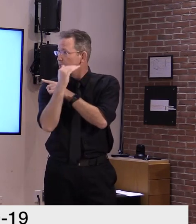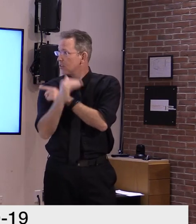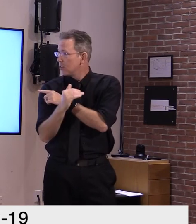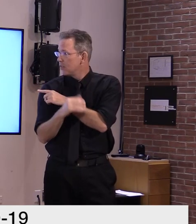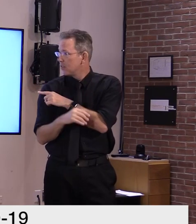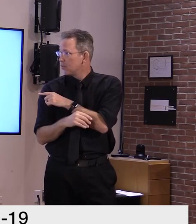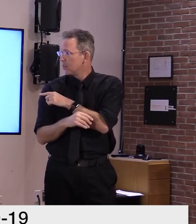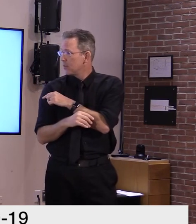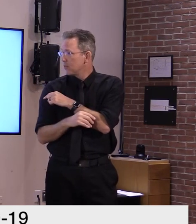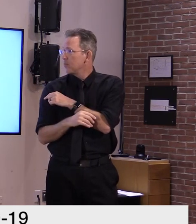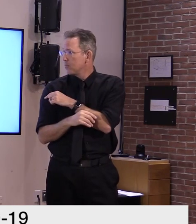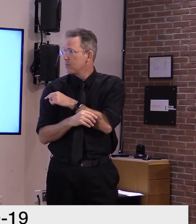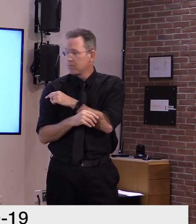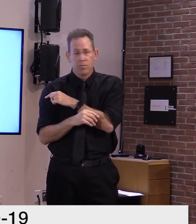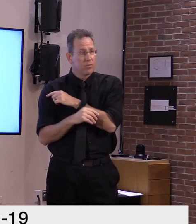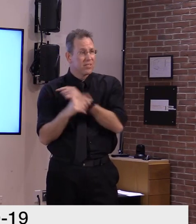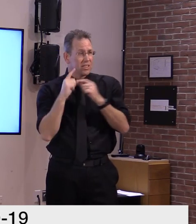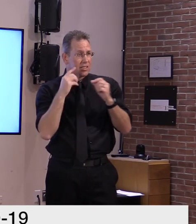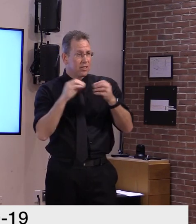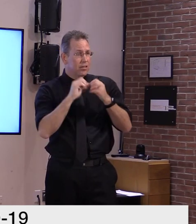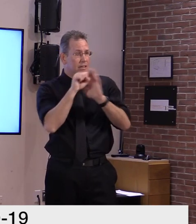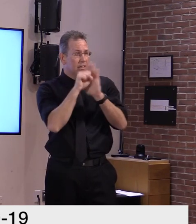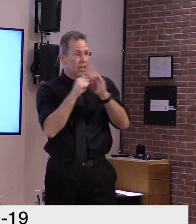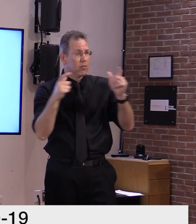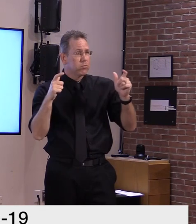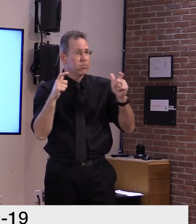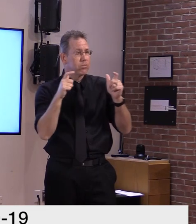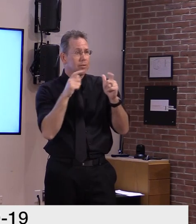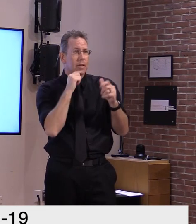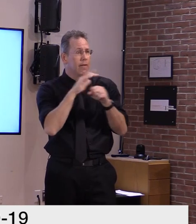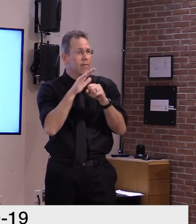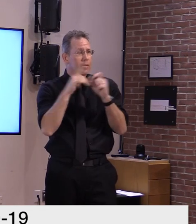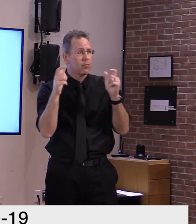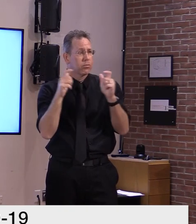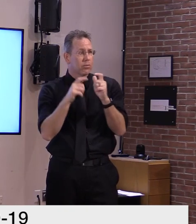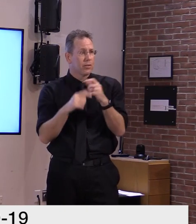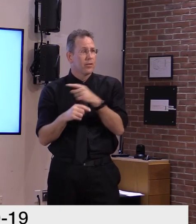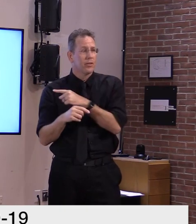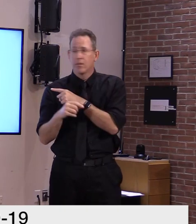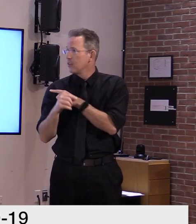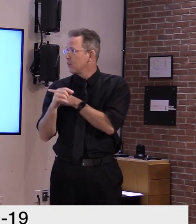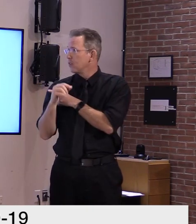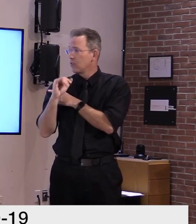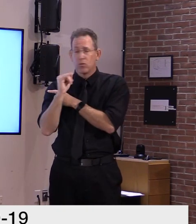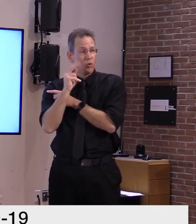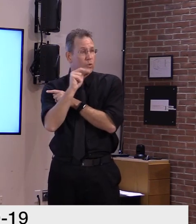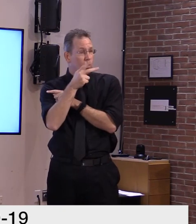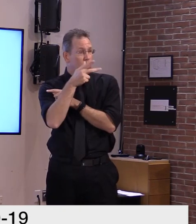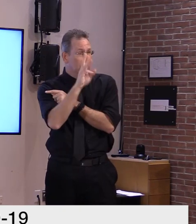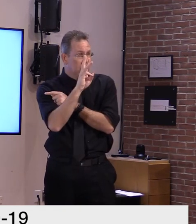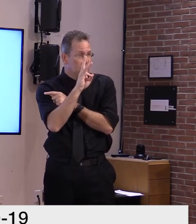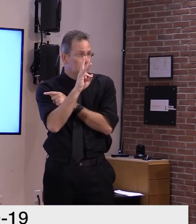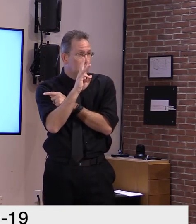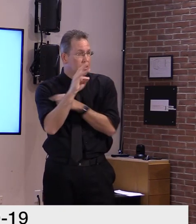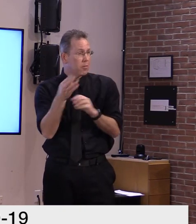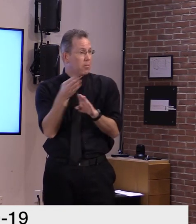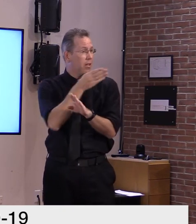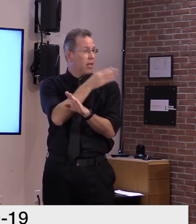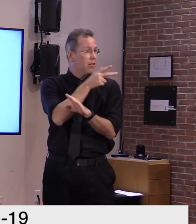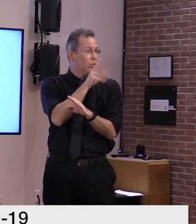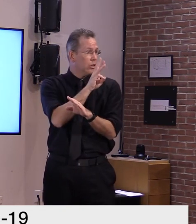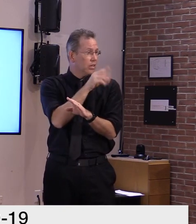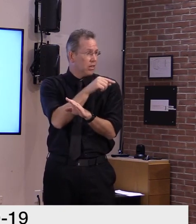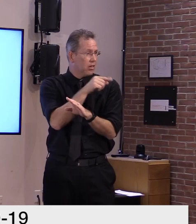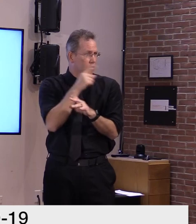seeing it. But you can see here on the first slide, June 26th, this is the first day that we expanded the travel map to include all of the